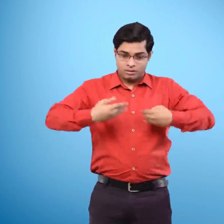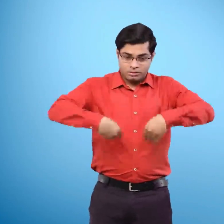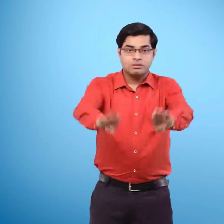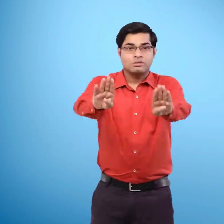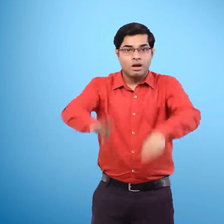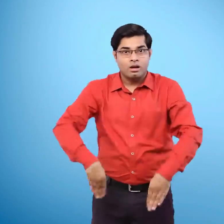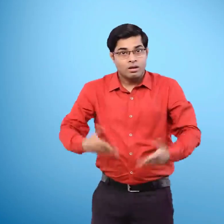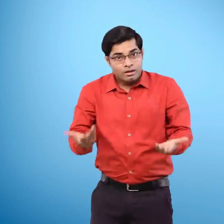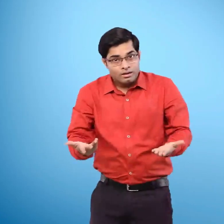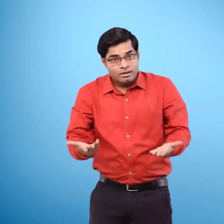durries.